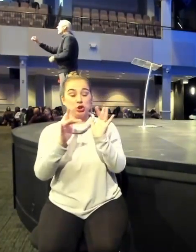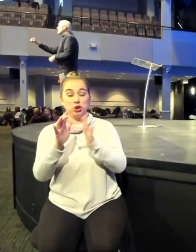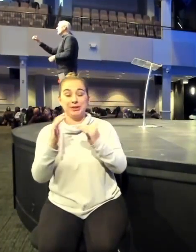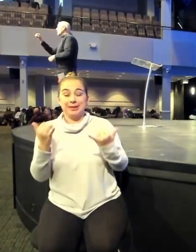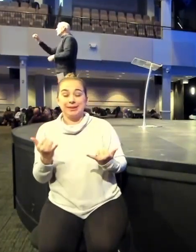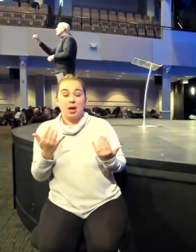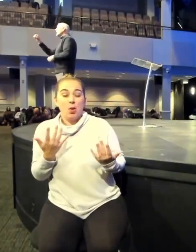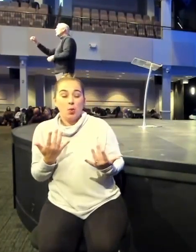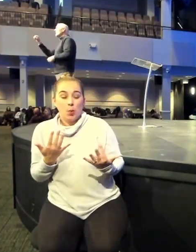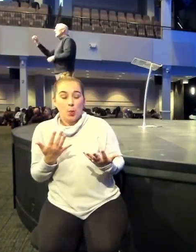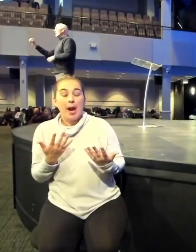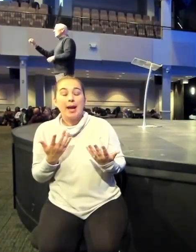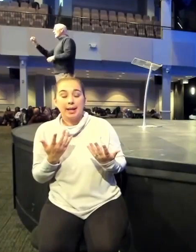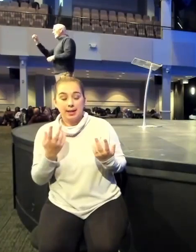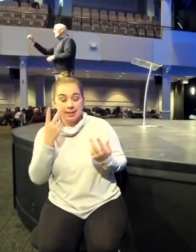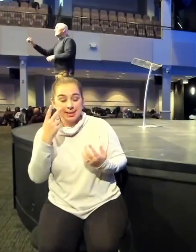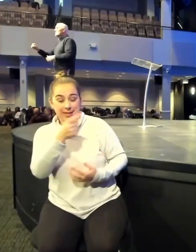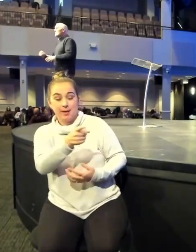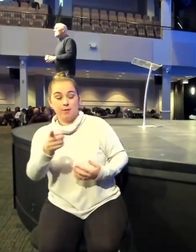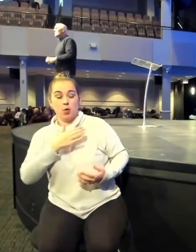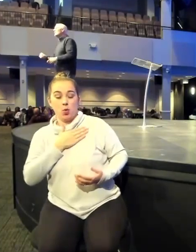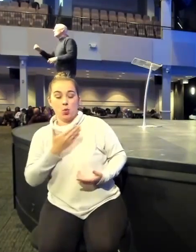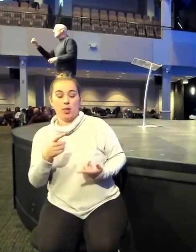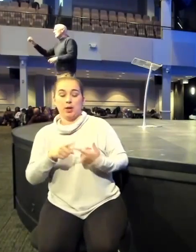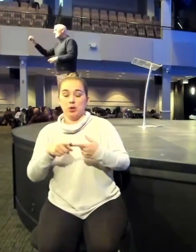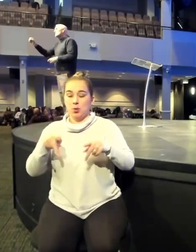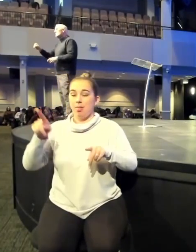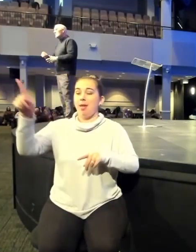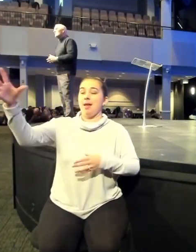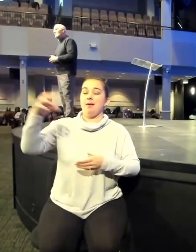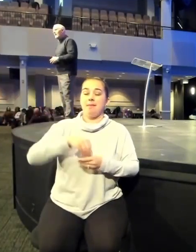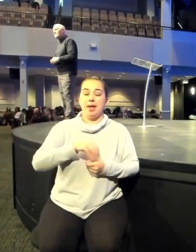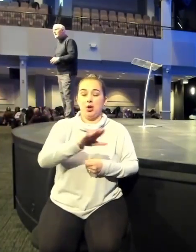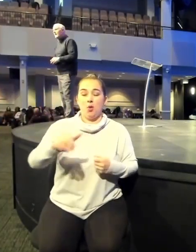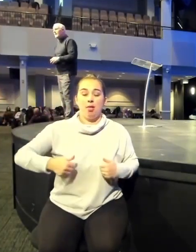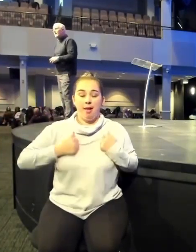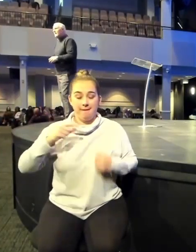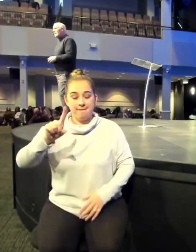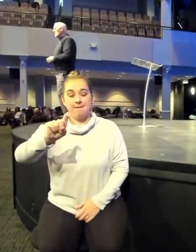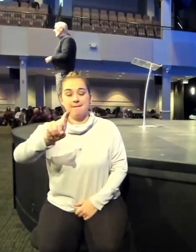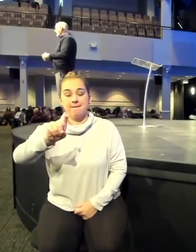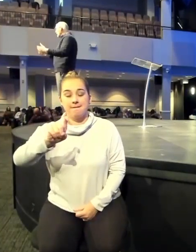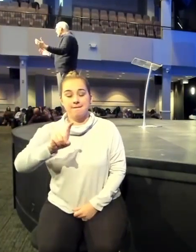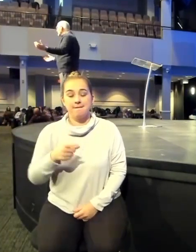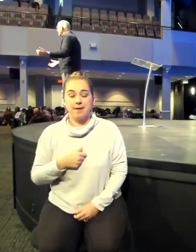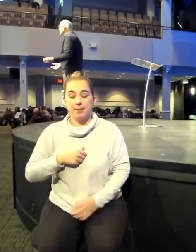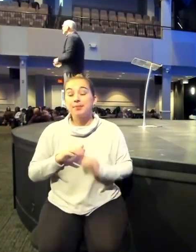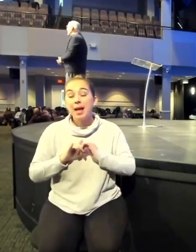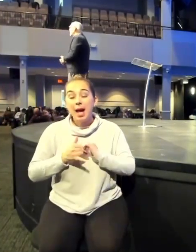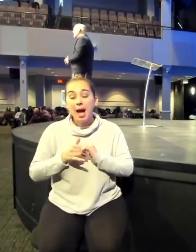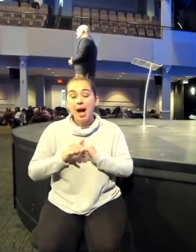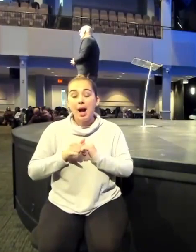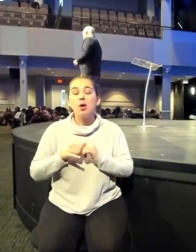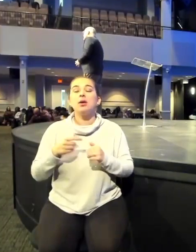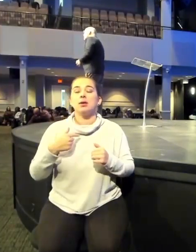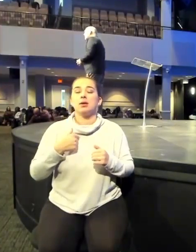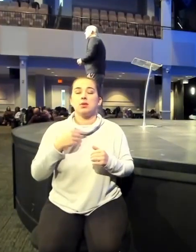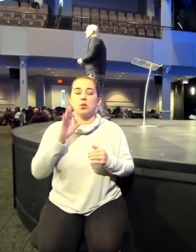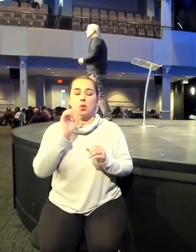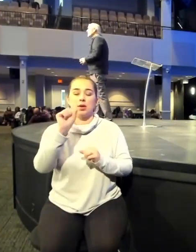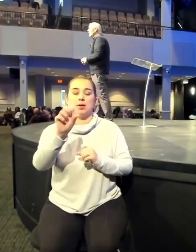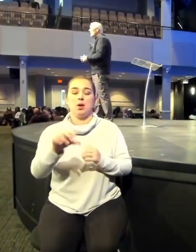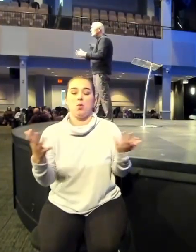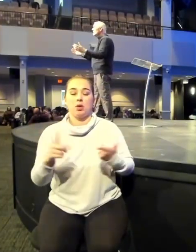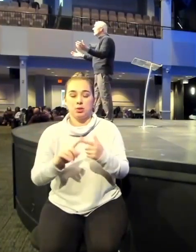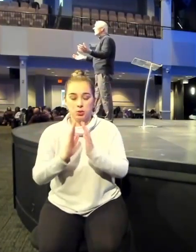your heart. He's saying, will you let me in? My question to you, will you let Jesus into your life today? How do you do that? By praying a very simple